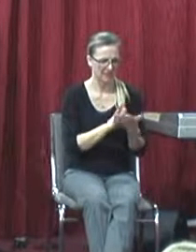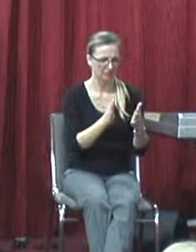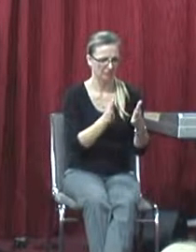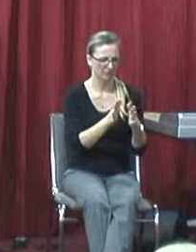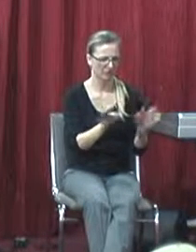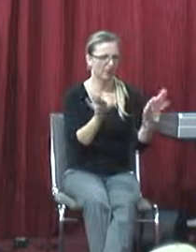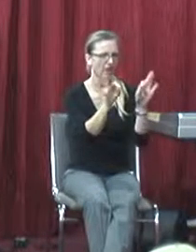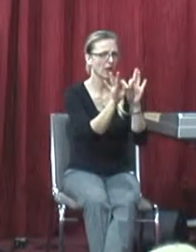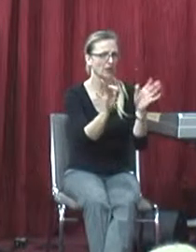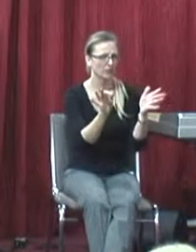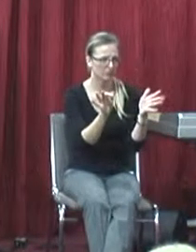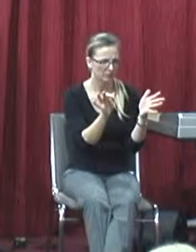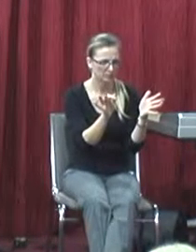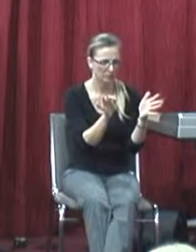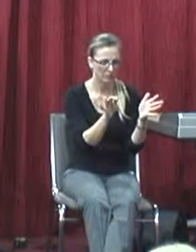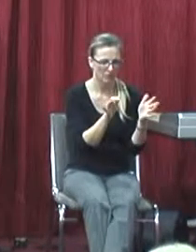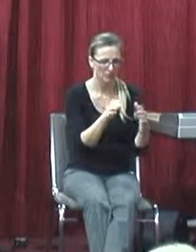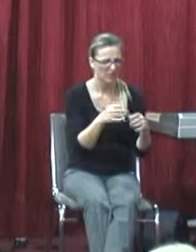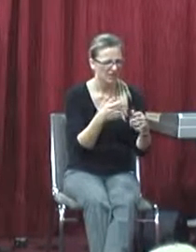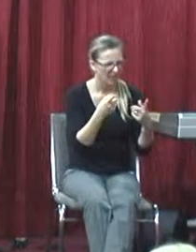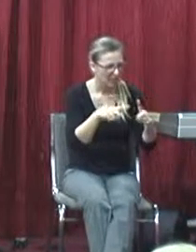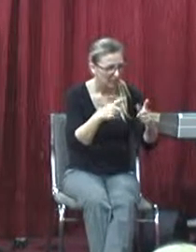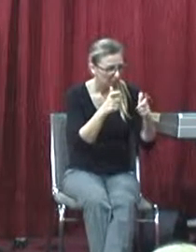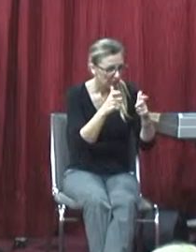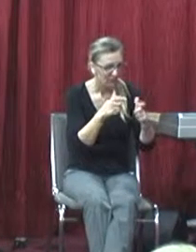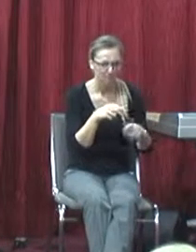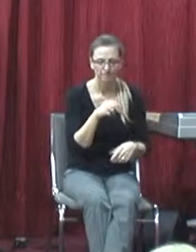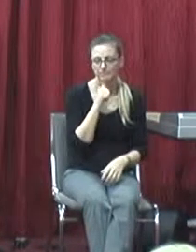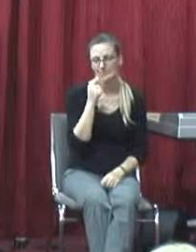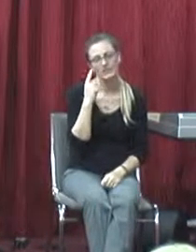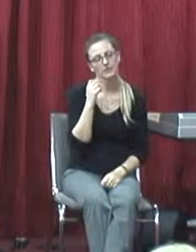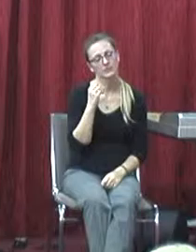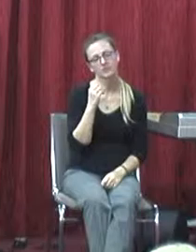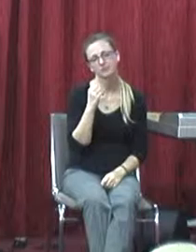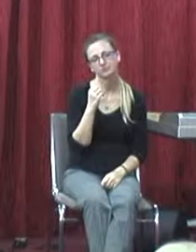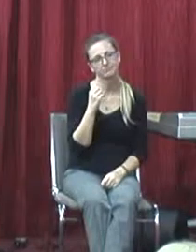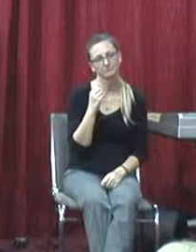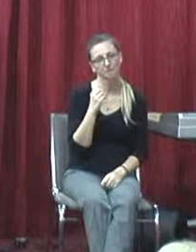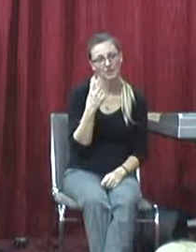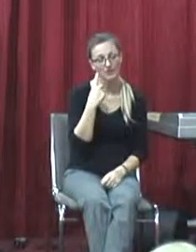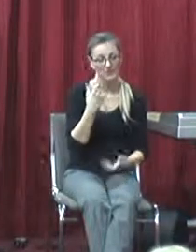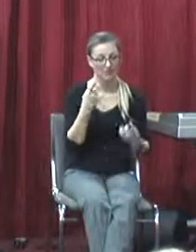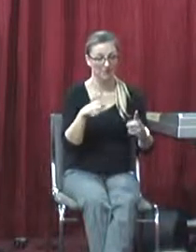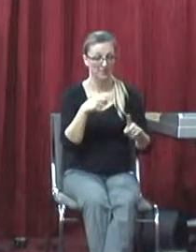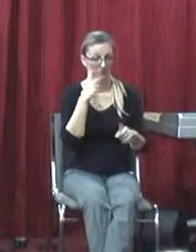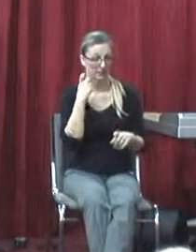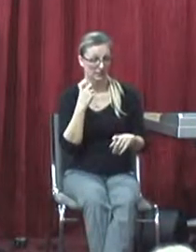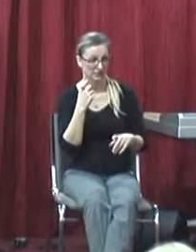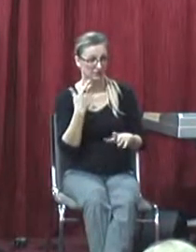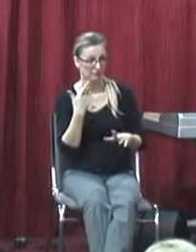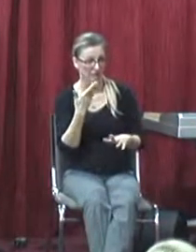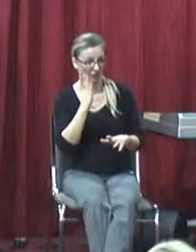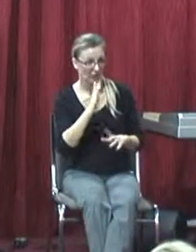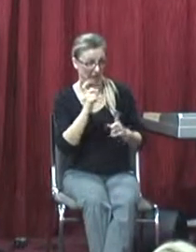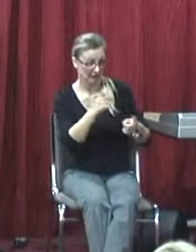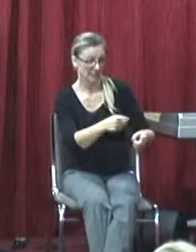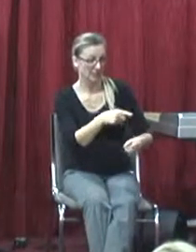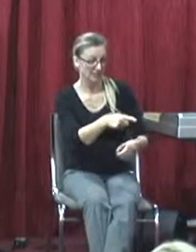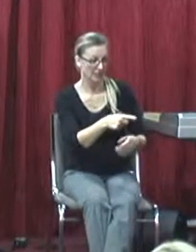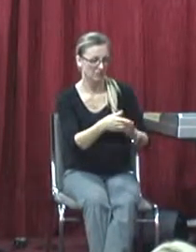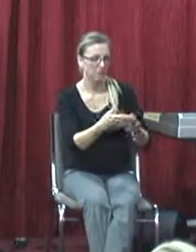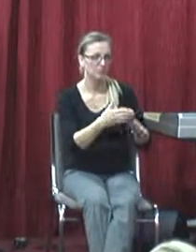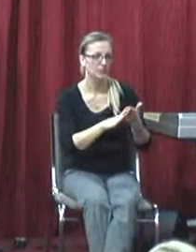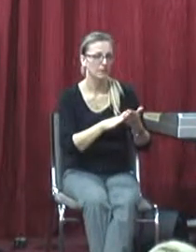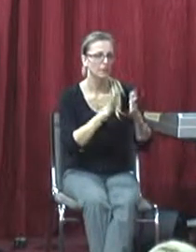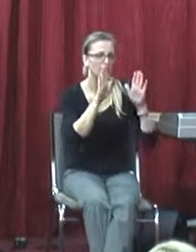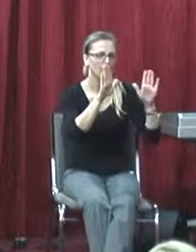by magic? It just happened? I don't think so. I think it happened because God gave Joseph the ability to be a great servant